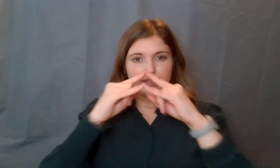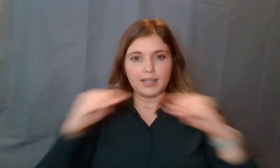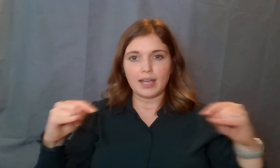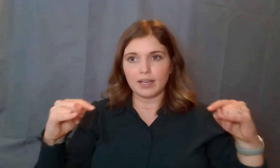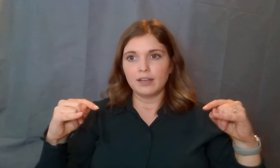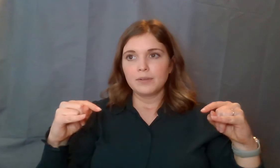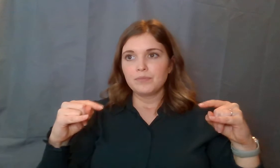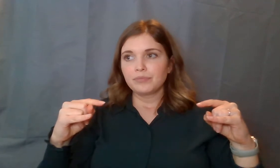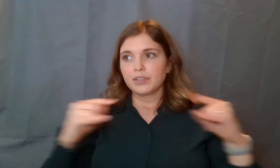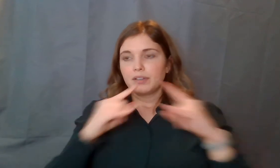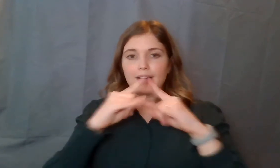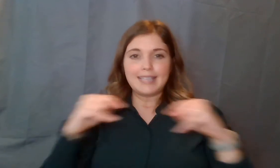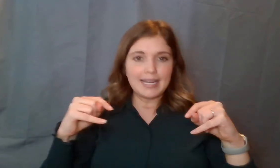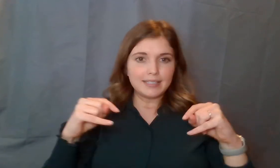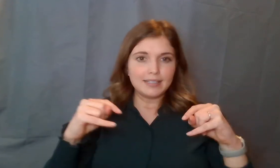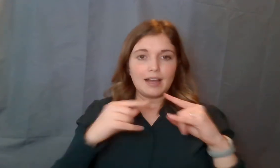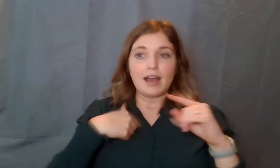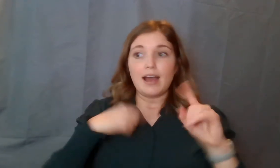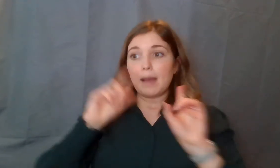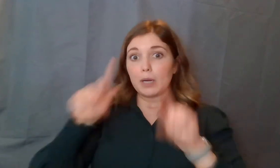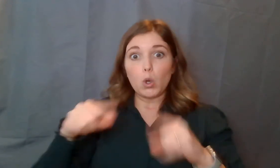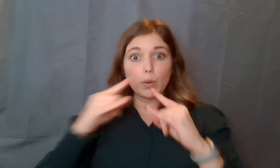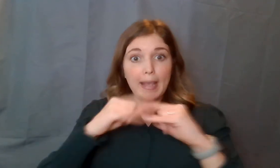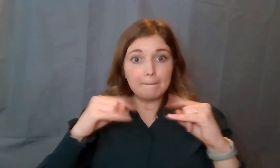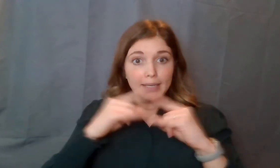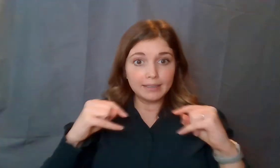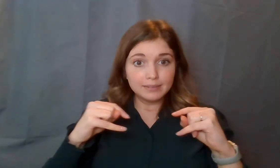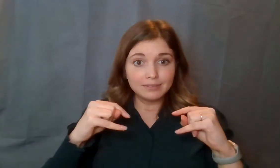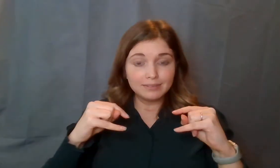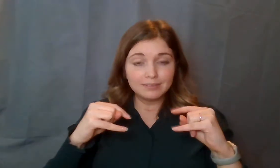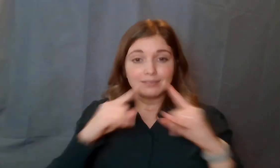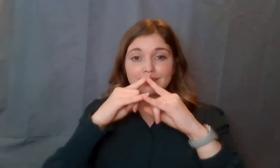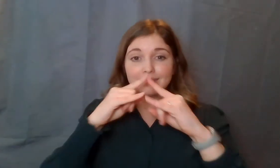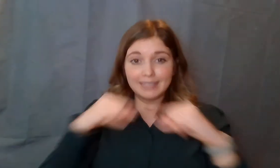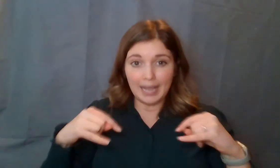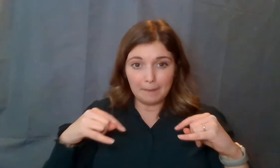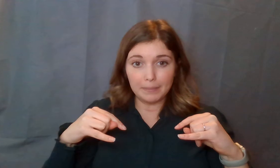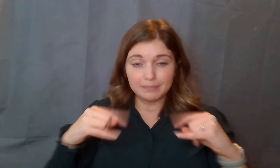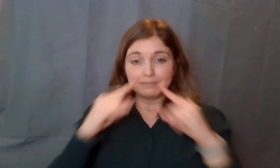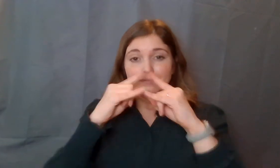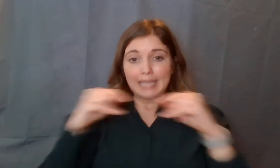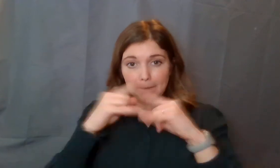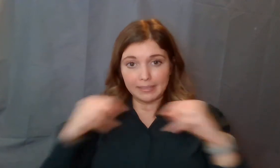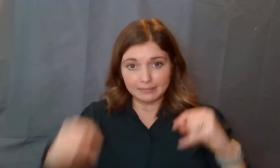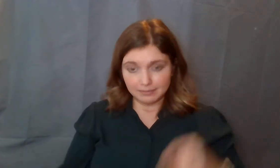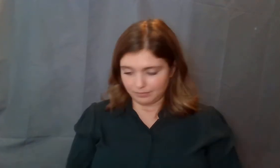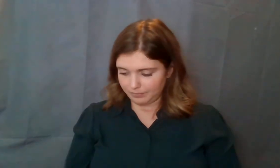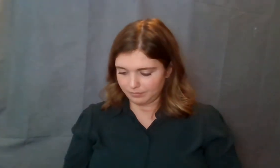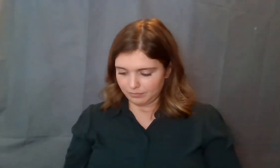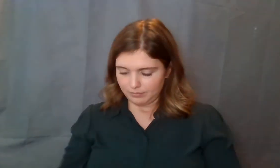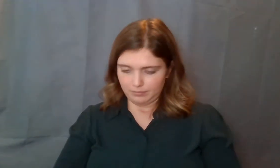like a tent. I'm going to go camping. Camp. camping.